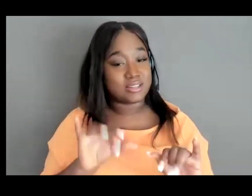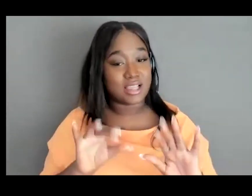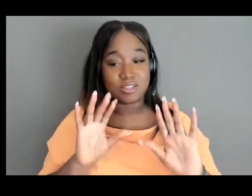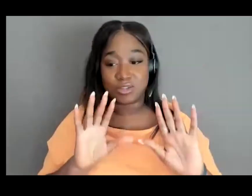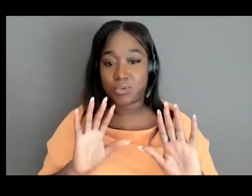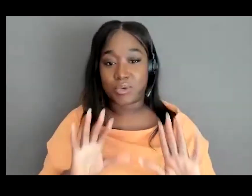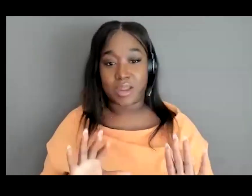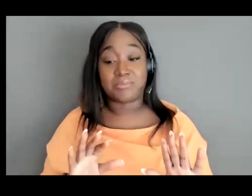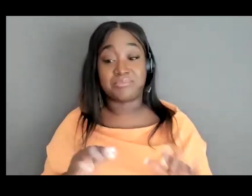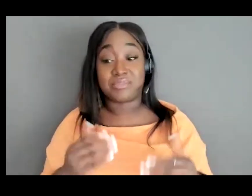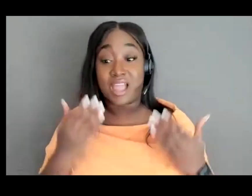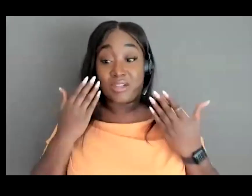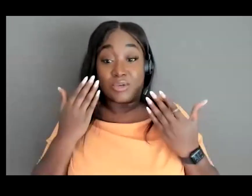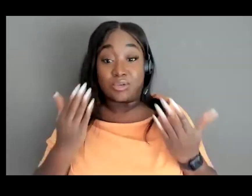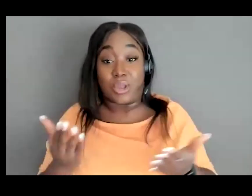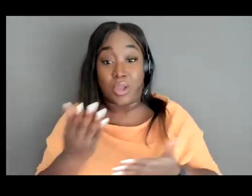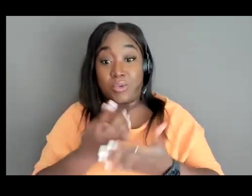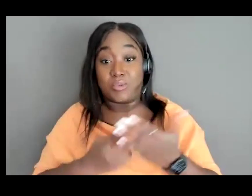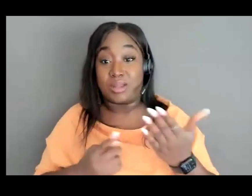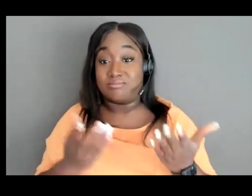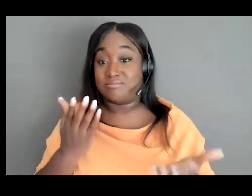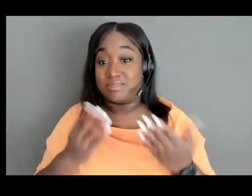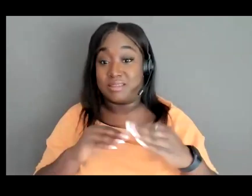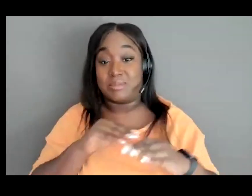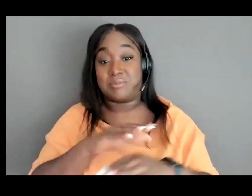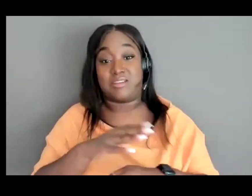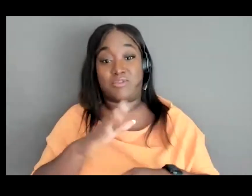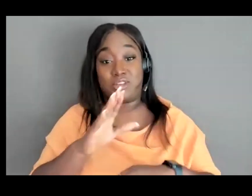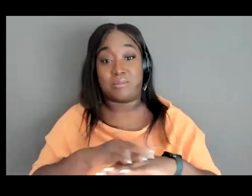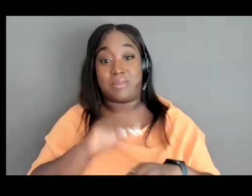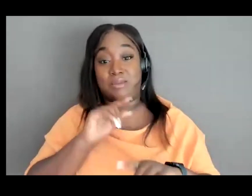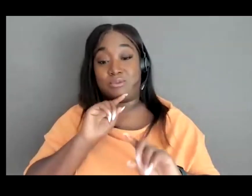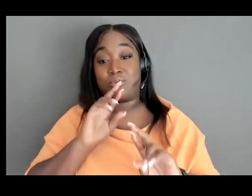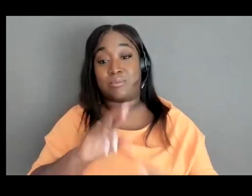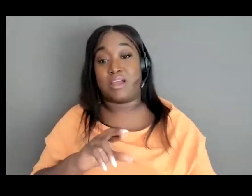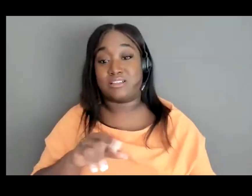I don't know what that might be for demand responsive